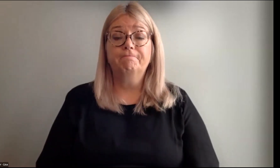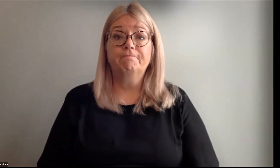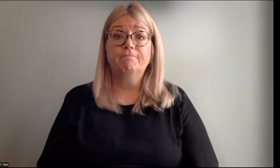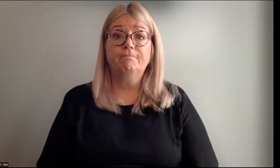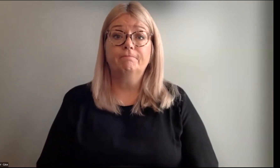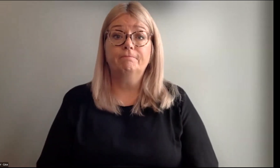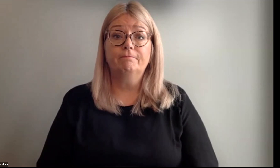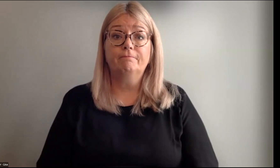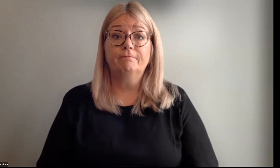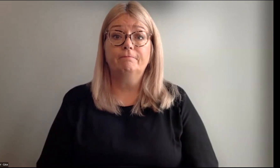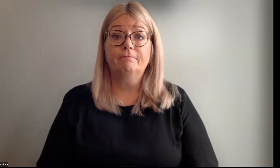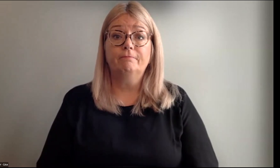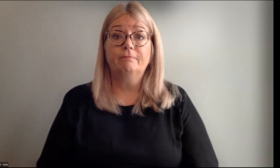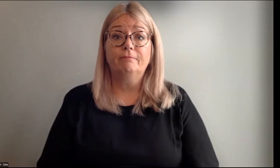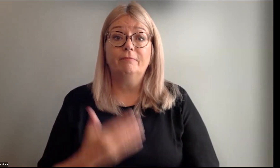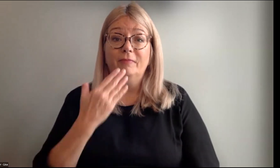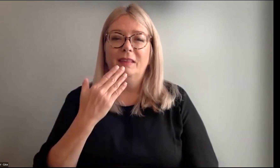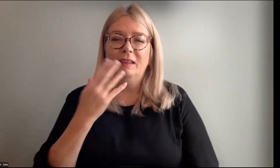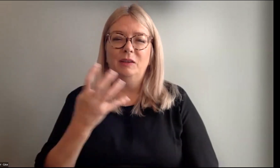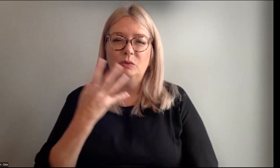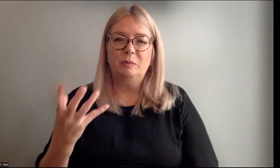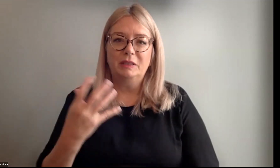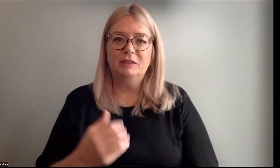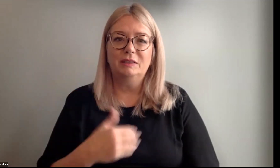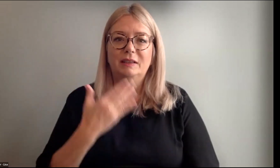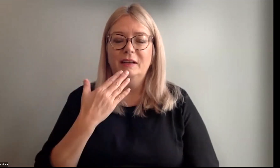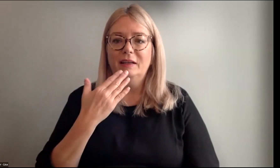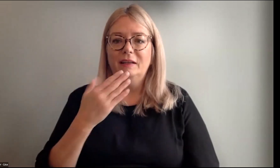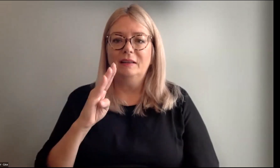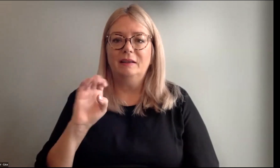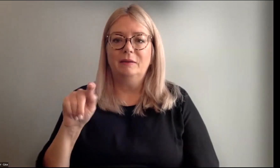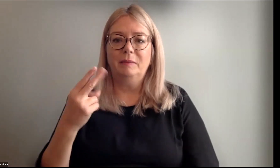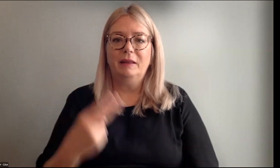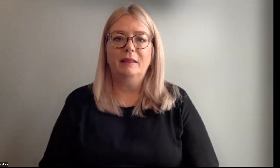I will stop there. Thank you so much. Thank you, Beth. Appreciate it.